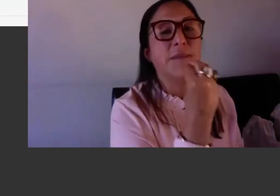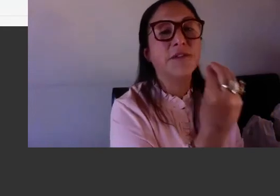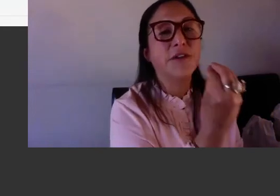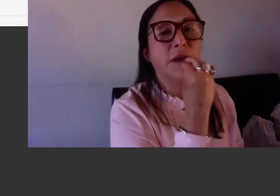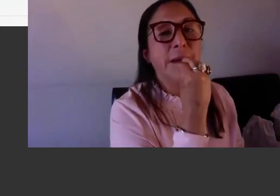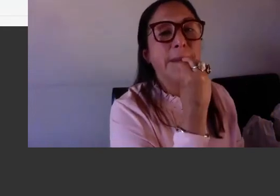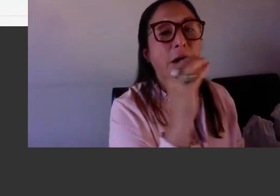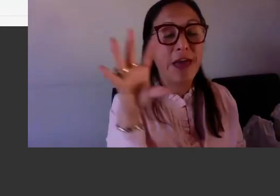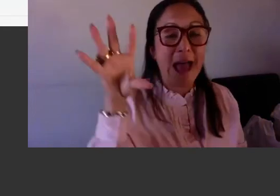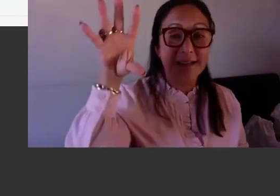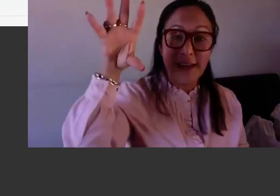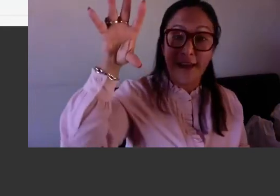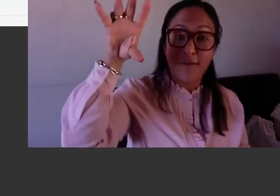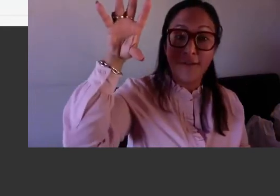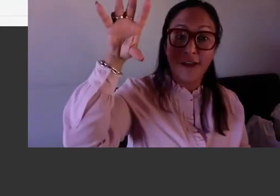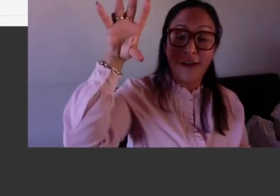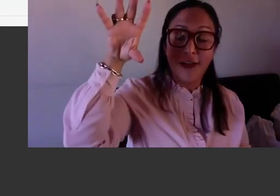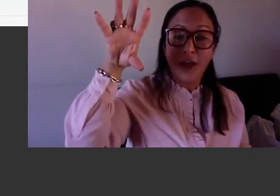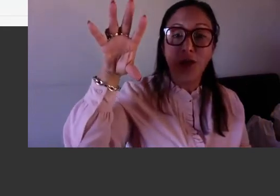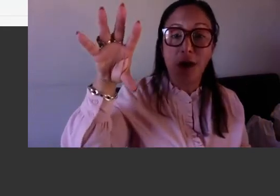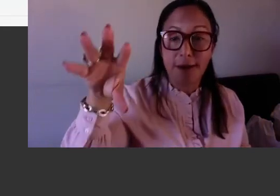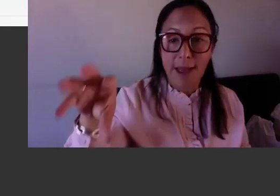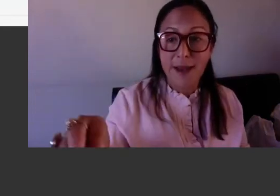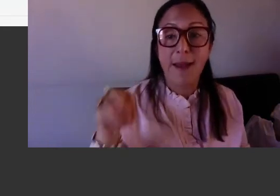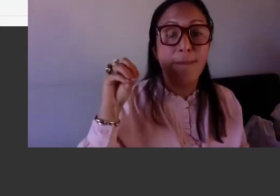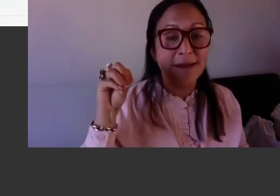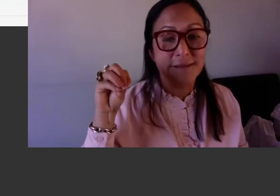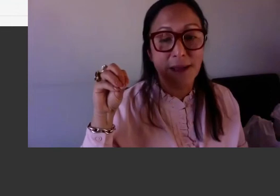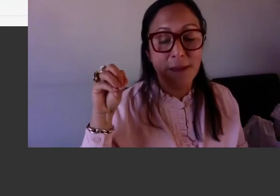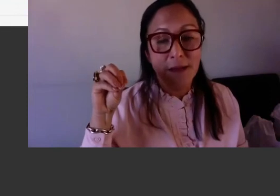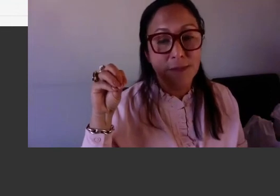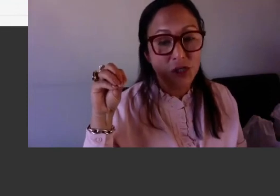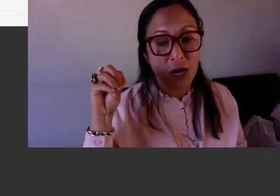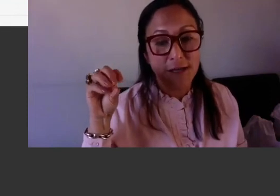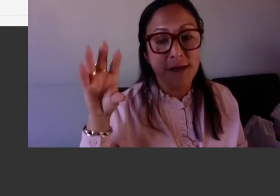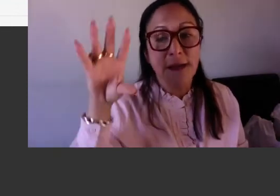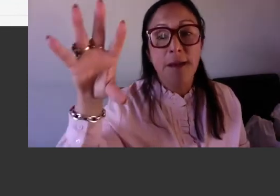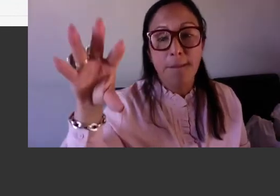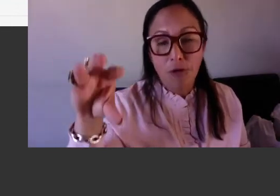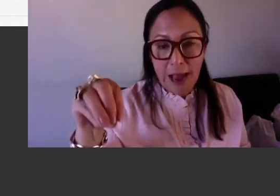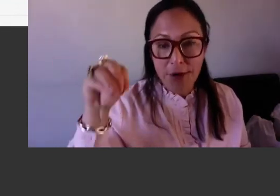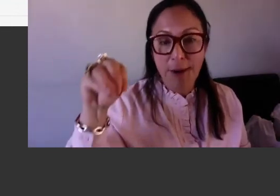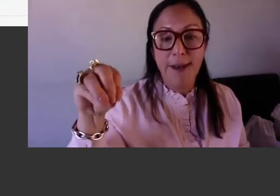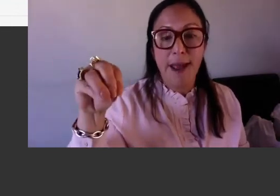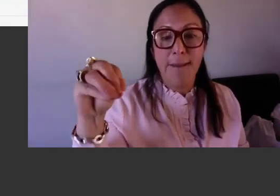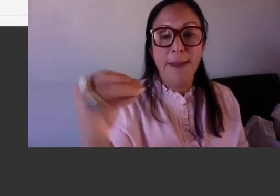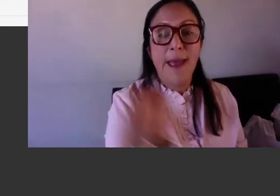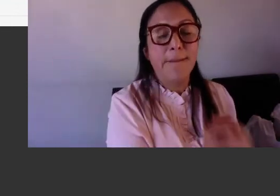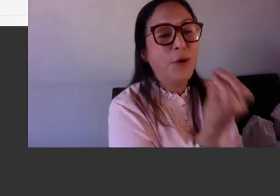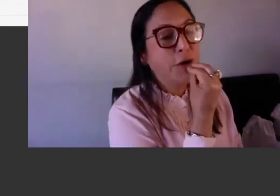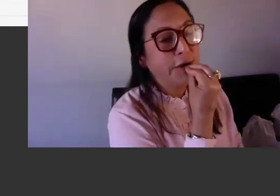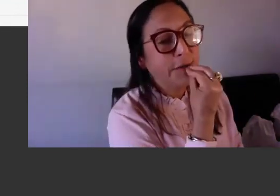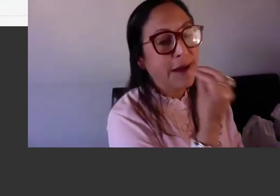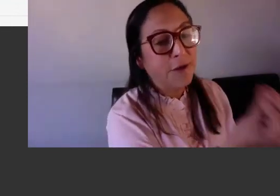comes up to your mouth as if you got an M&M. Back to my milk chocolate. Grab your M&M